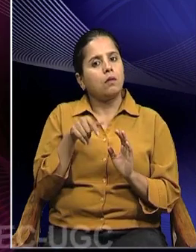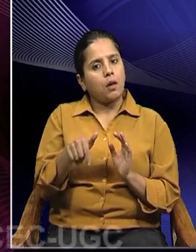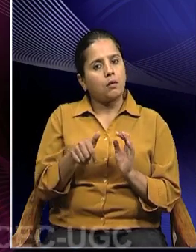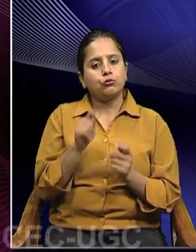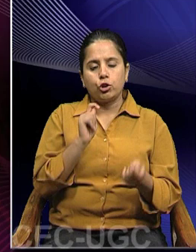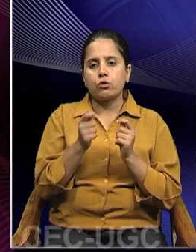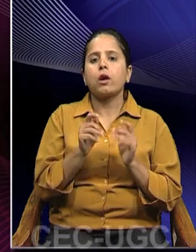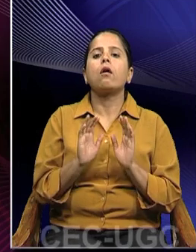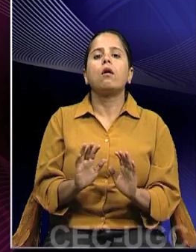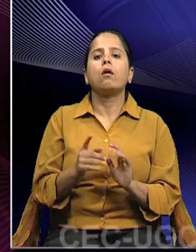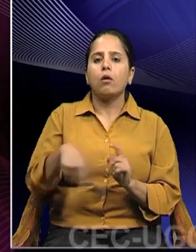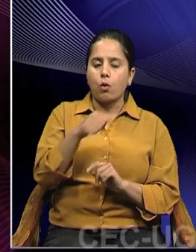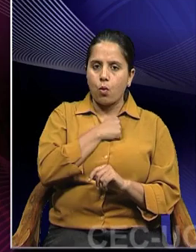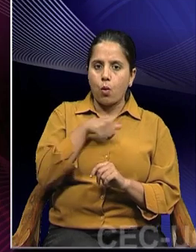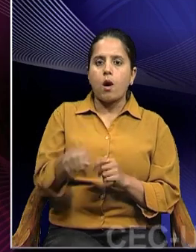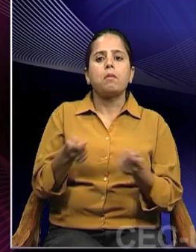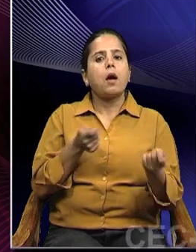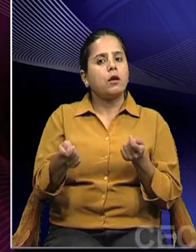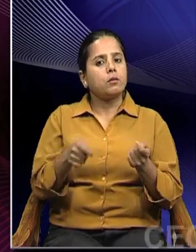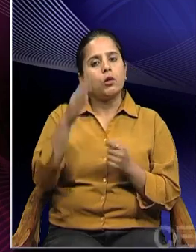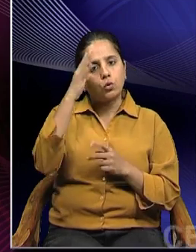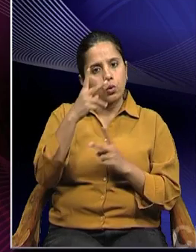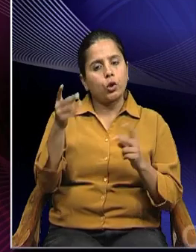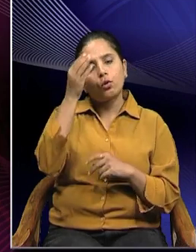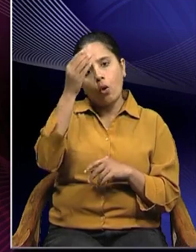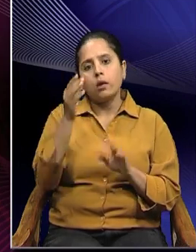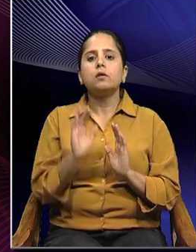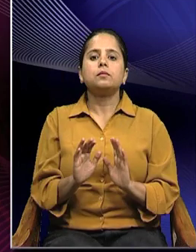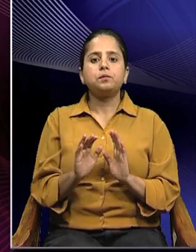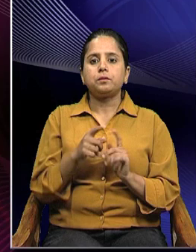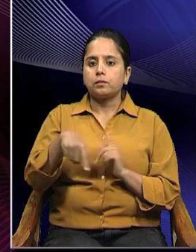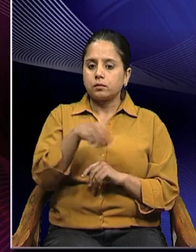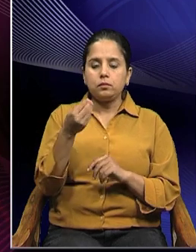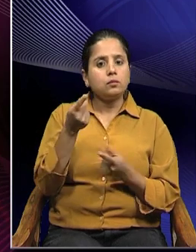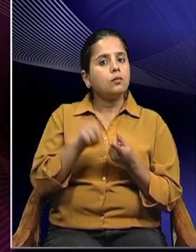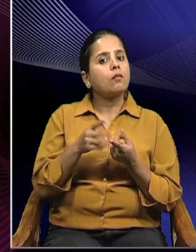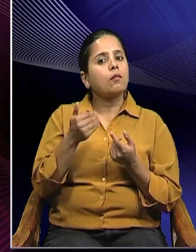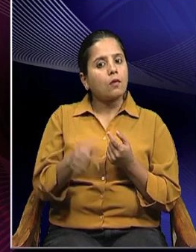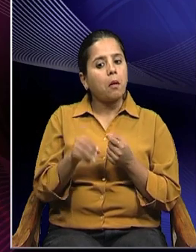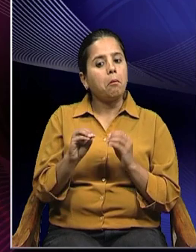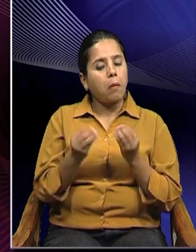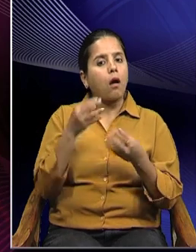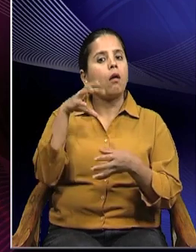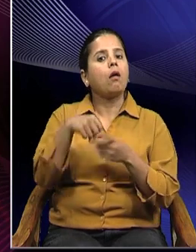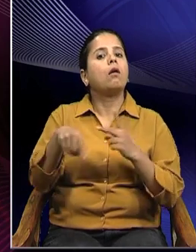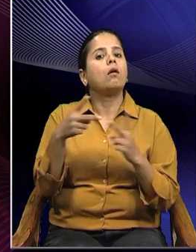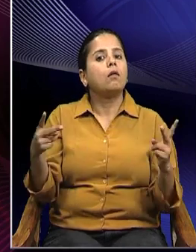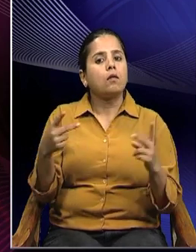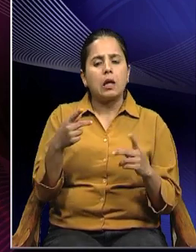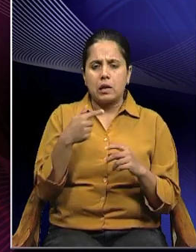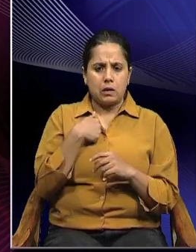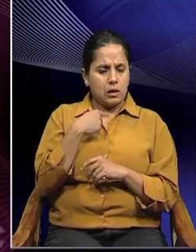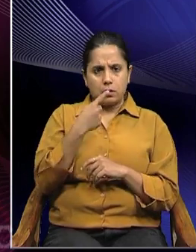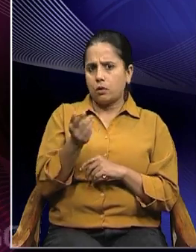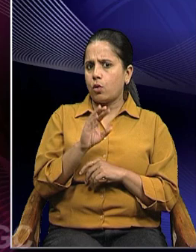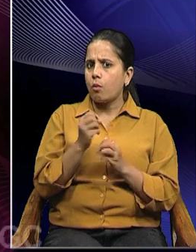modify our management theories and concept, or it is going to cause some enrichment into it. And this I am not saying, most